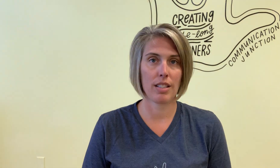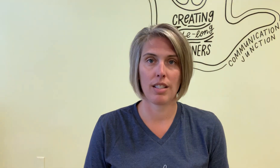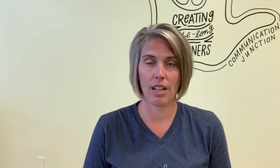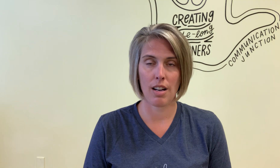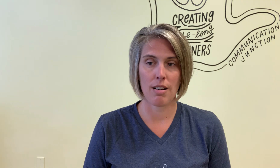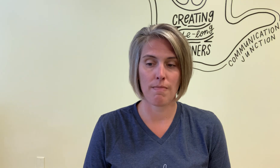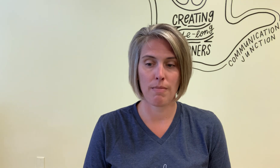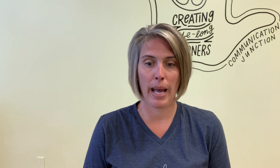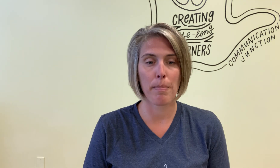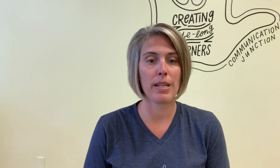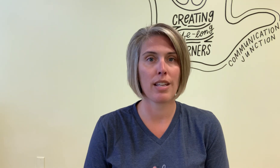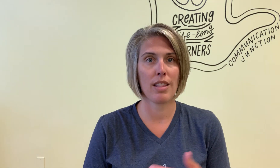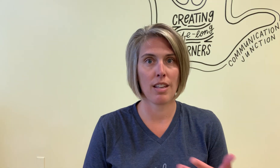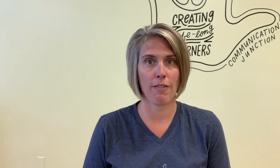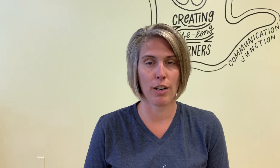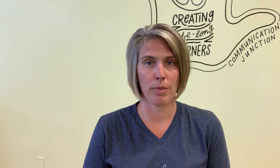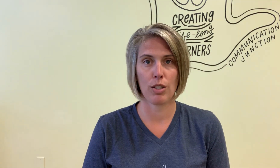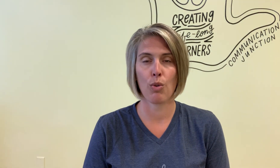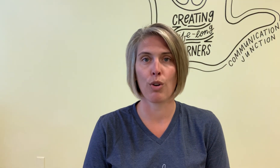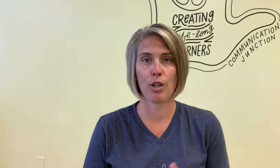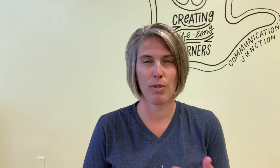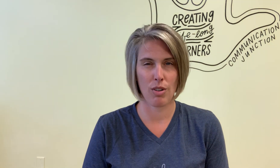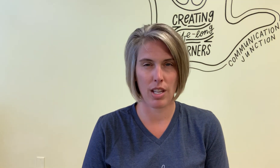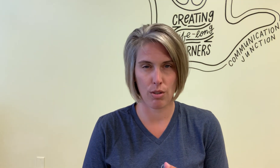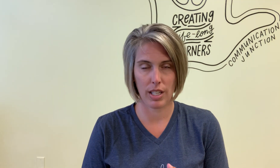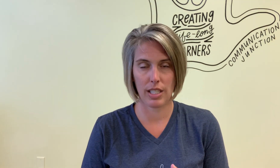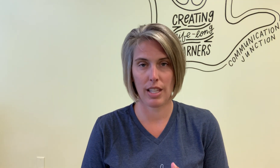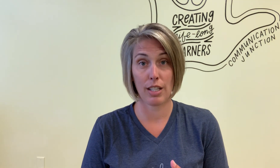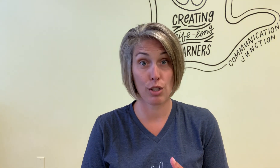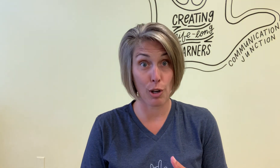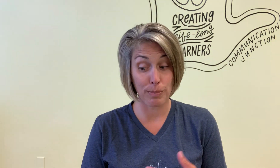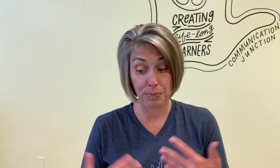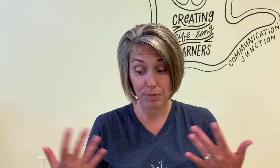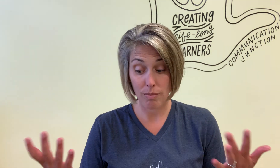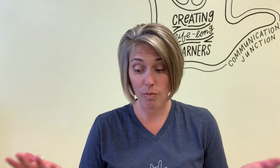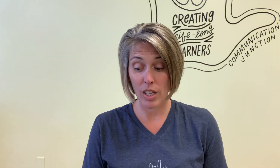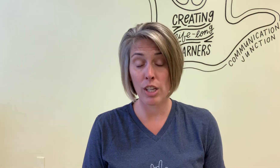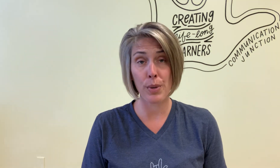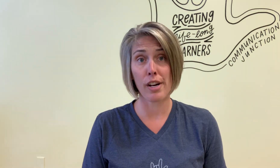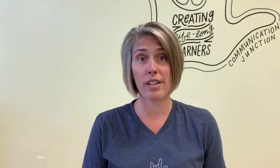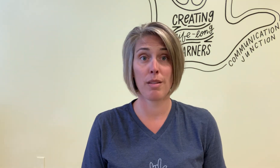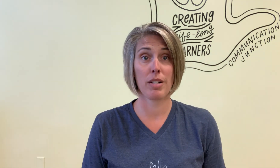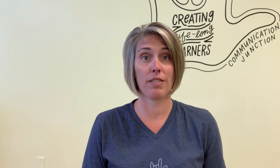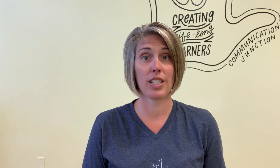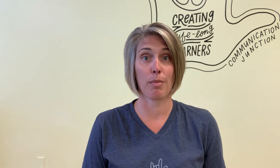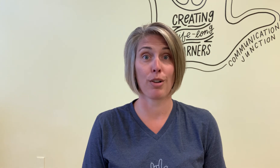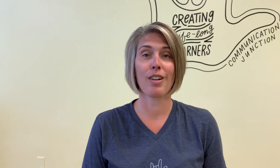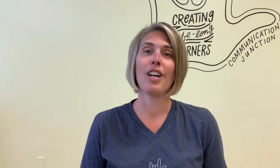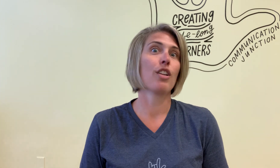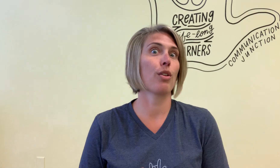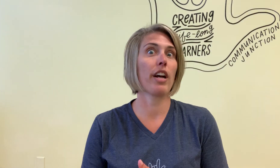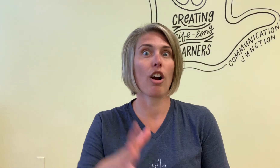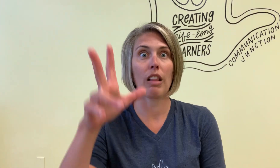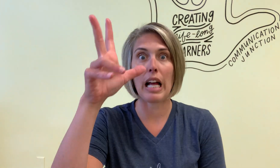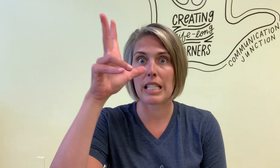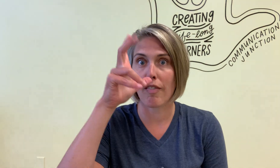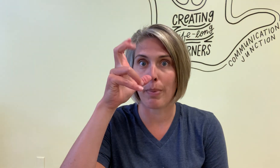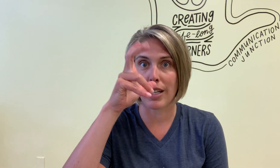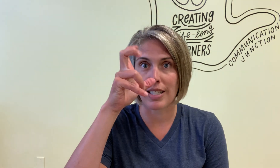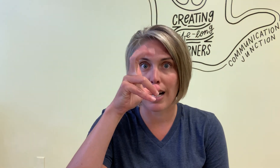that's happening in the environment or community, those kinds of things. So here we are in the middle of summer, so there are lots of bugs out.